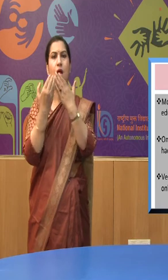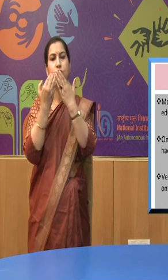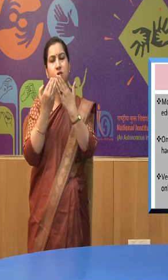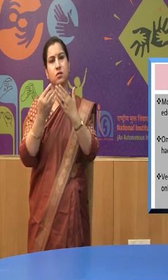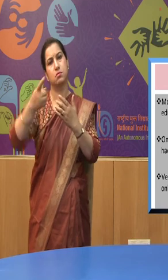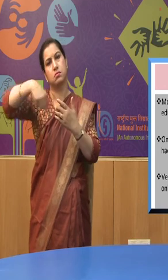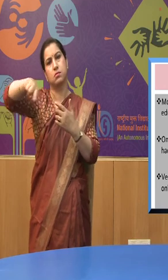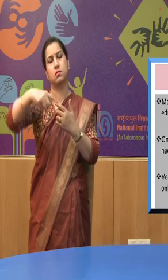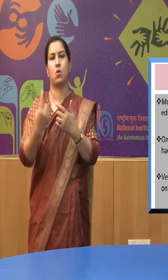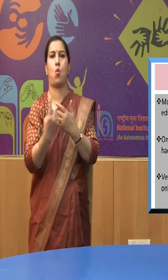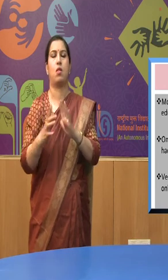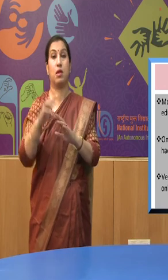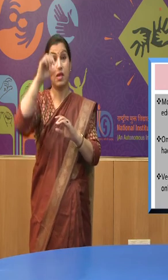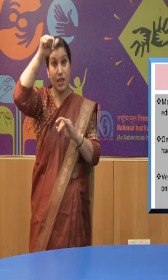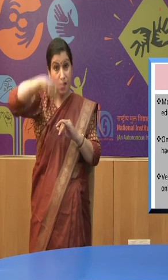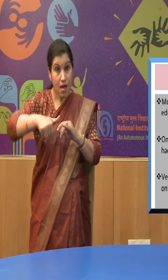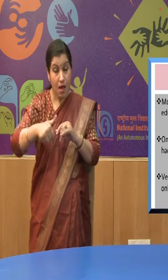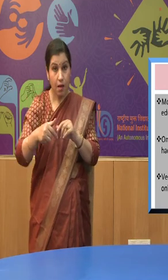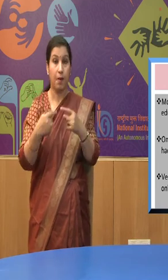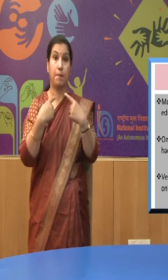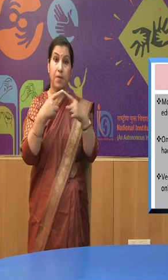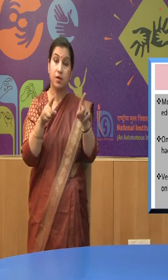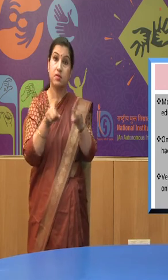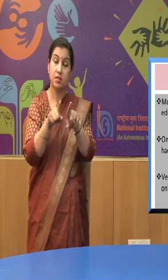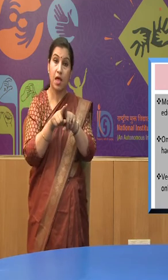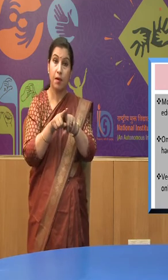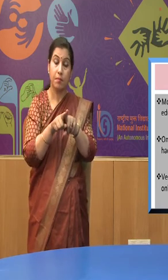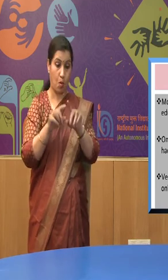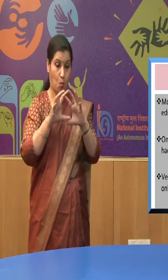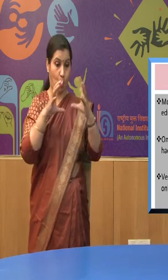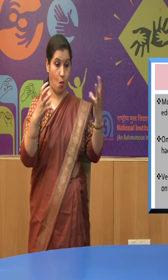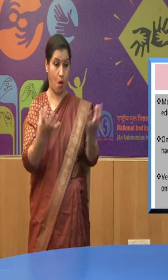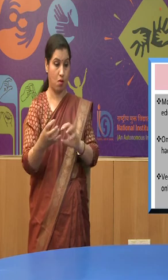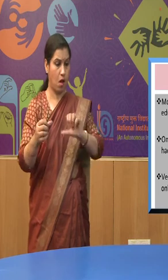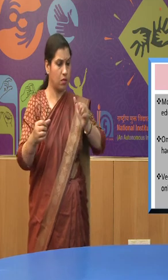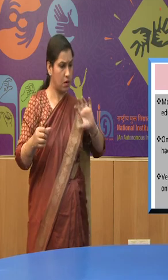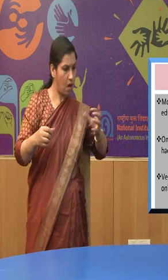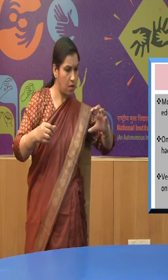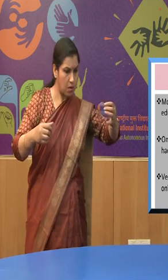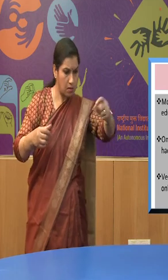present not only in India but in other parts of the world also.